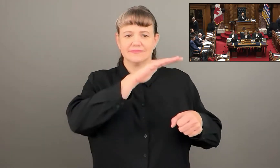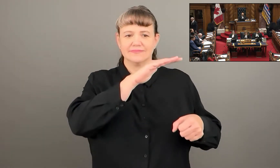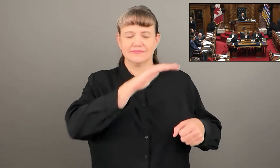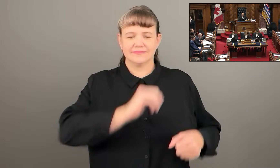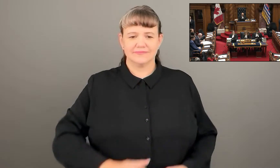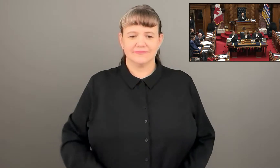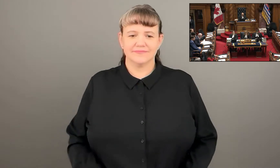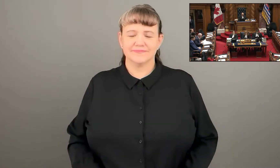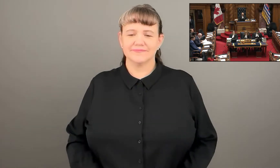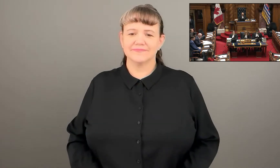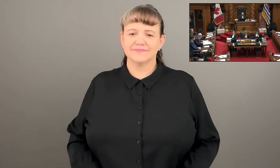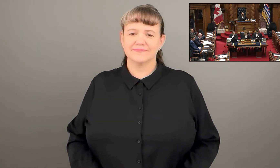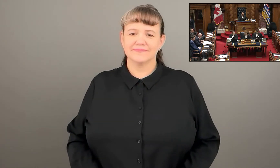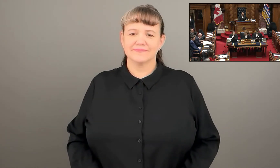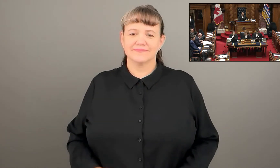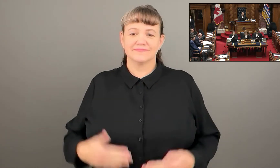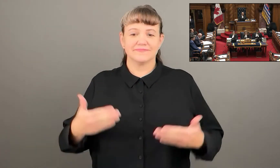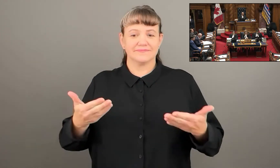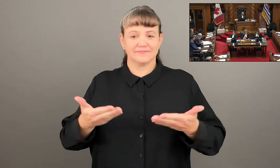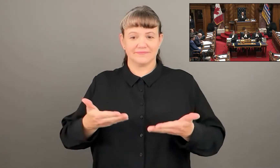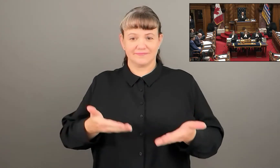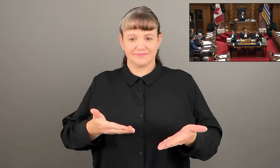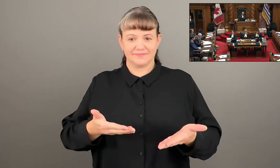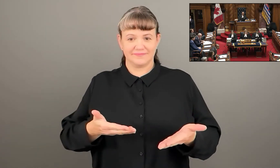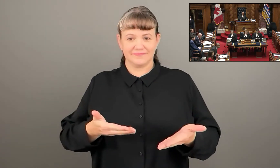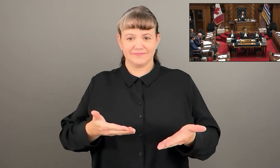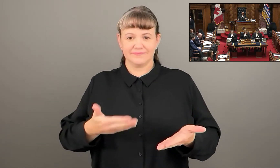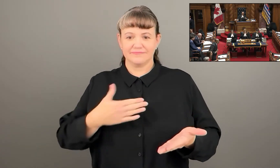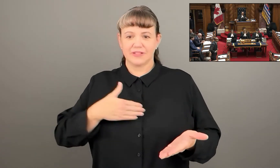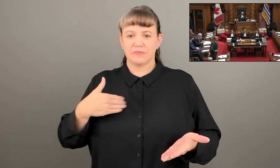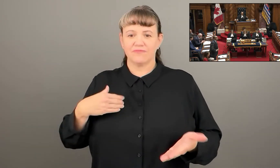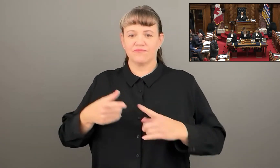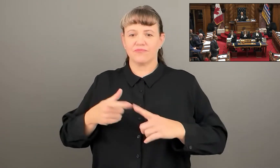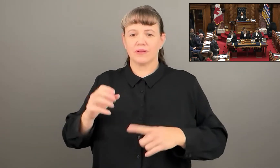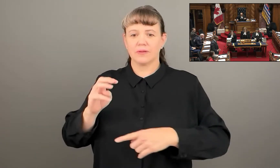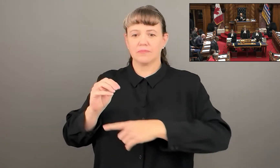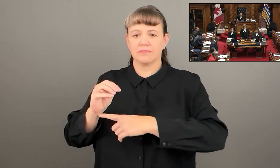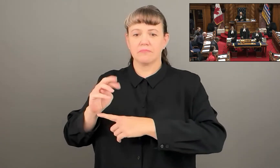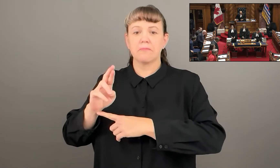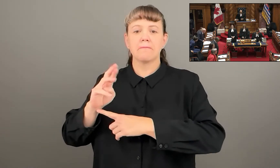I invite the member for Maple Ridge East to lead the House in prayer or reflection.